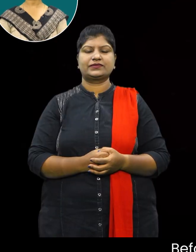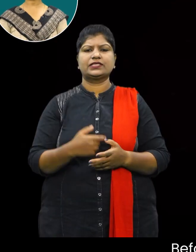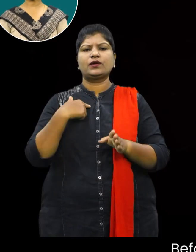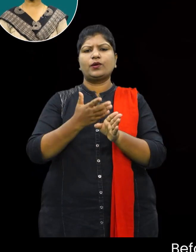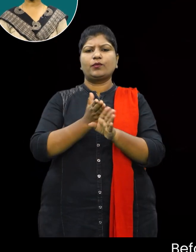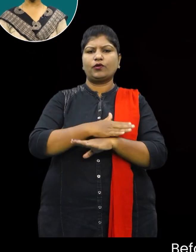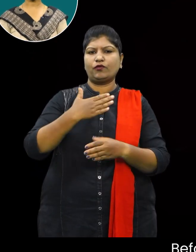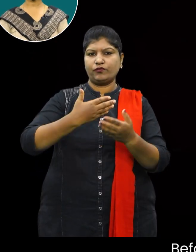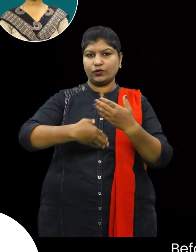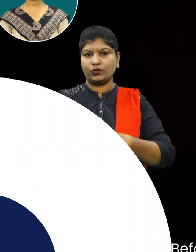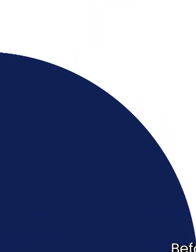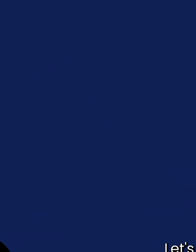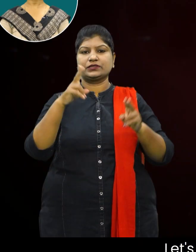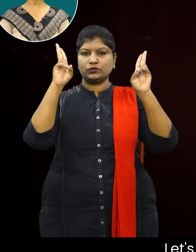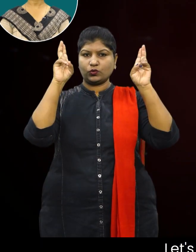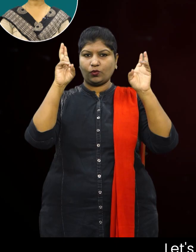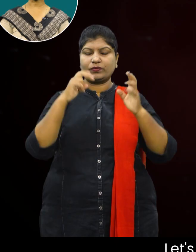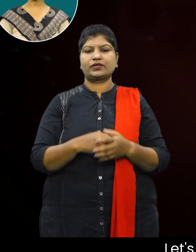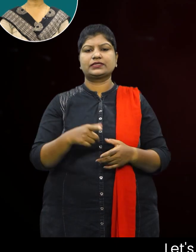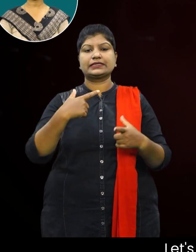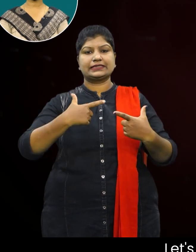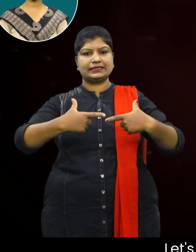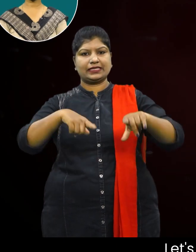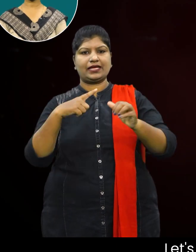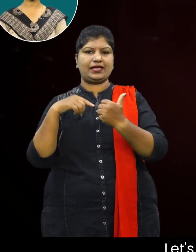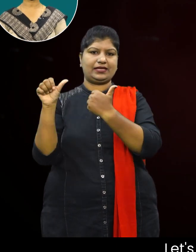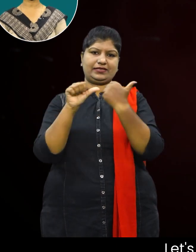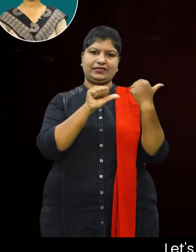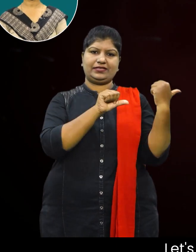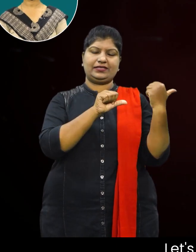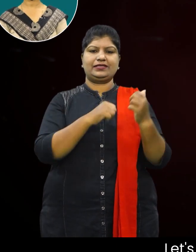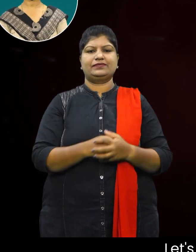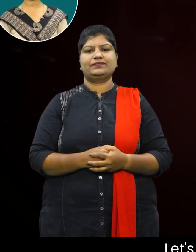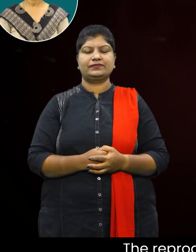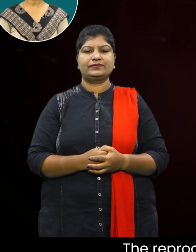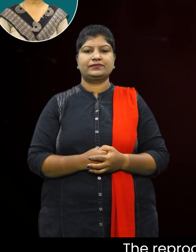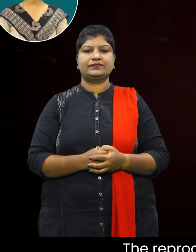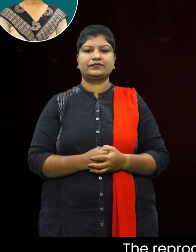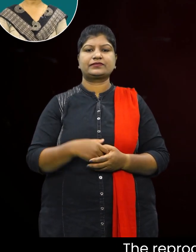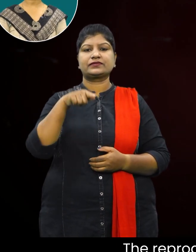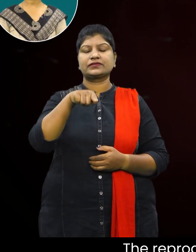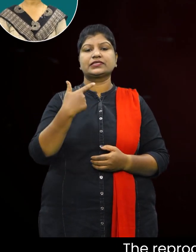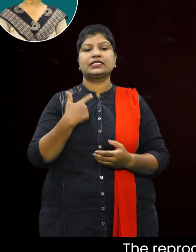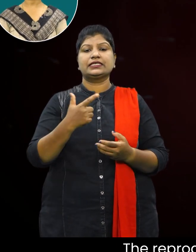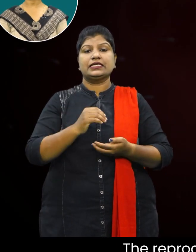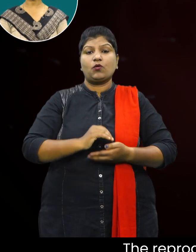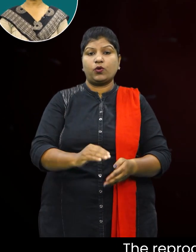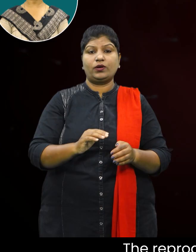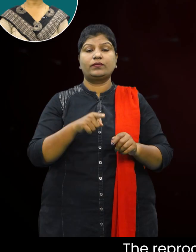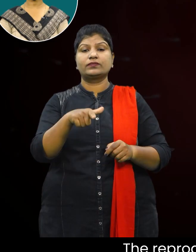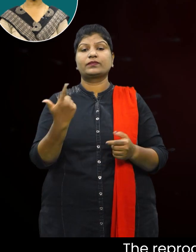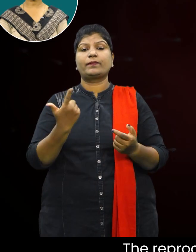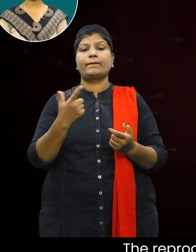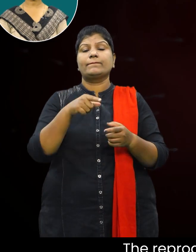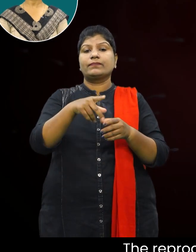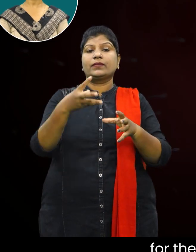Before going into the topic, let's recap the previous part. The reproduction is an